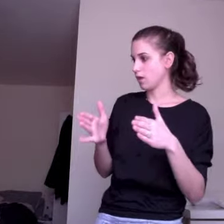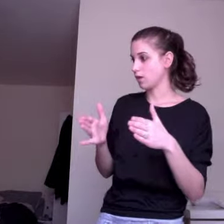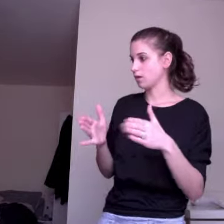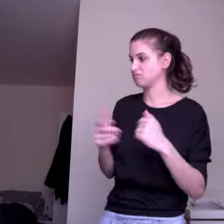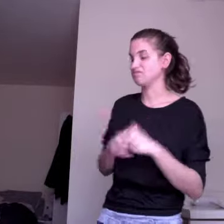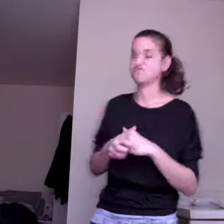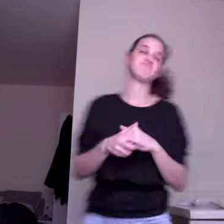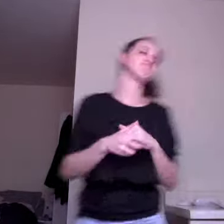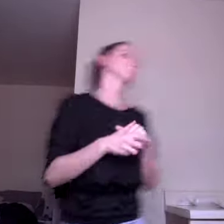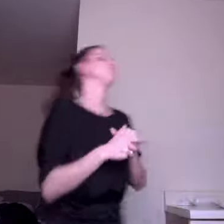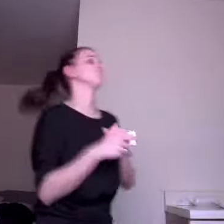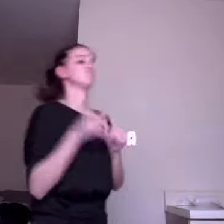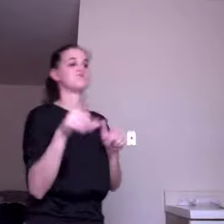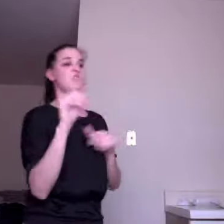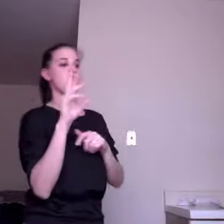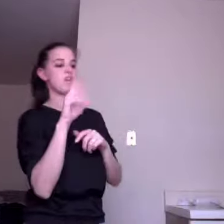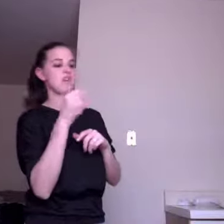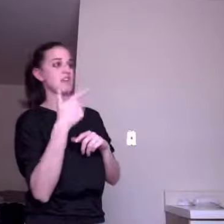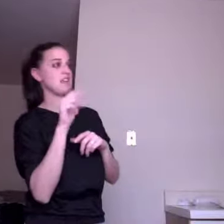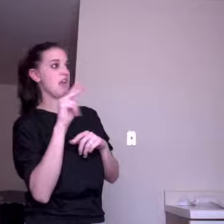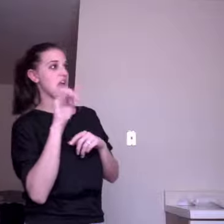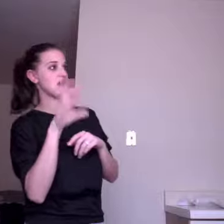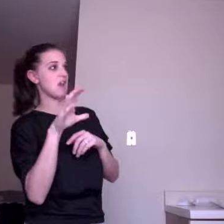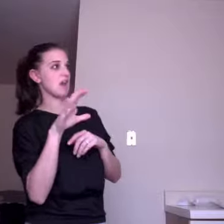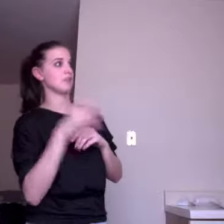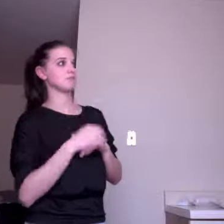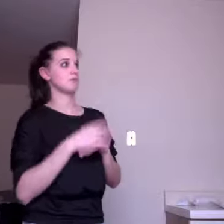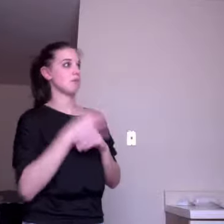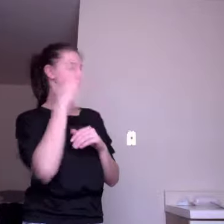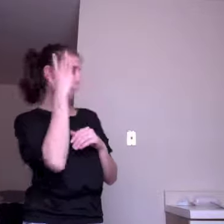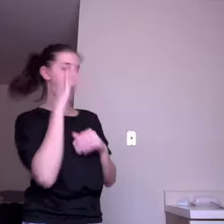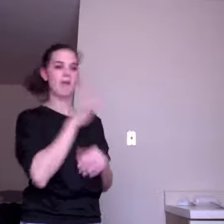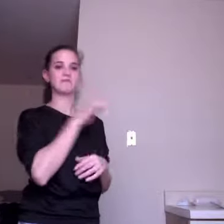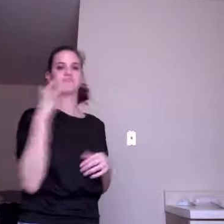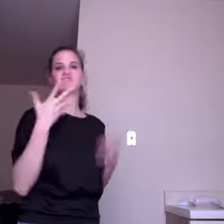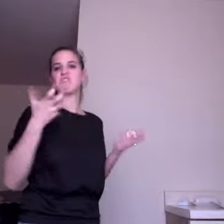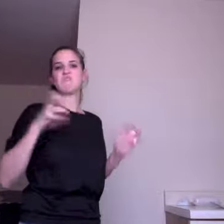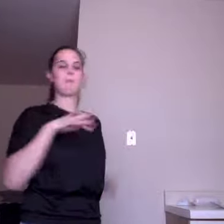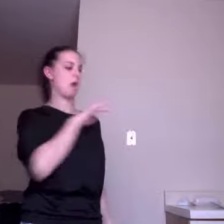cereal. And that, my friends, is how we can make a difference, one kid at a